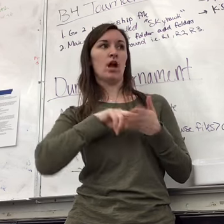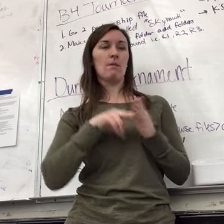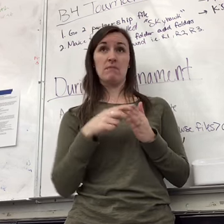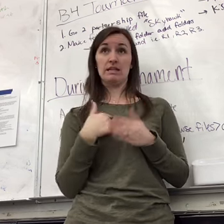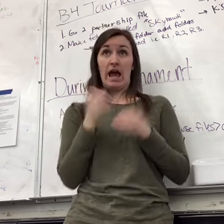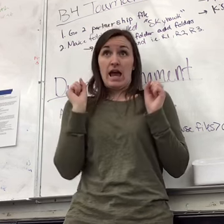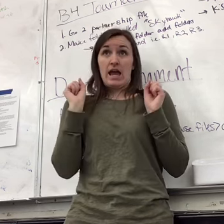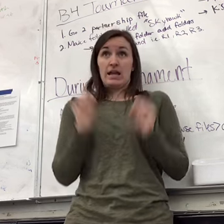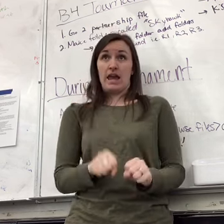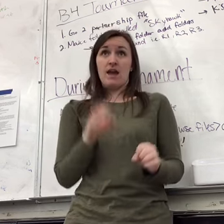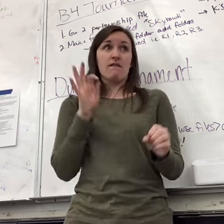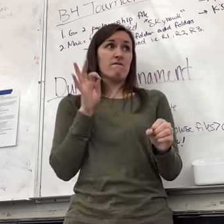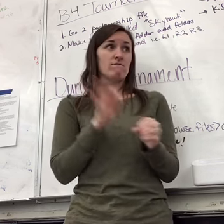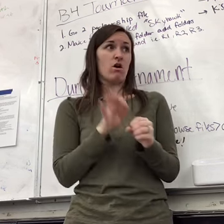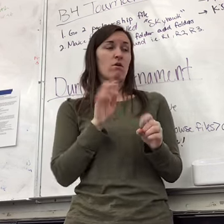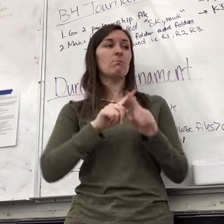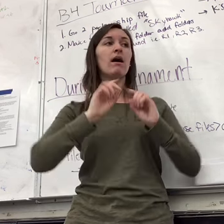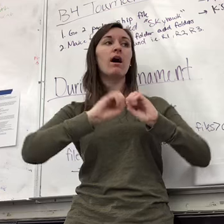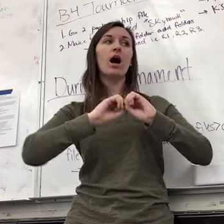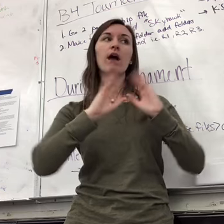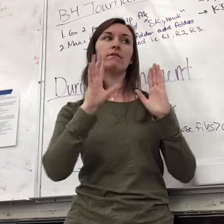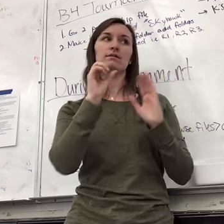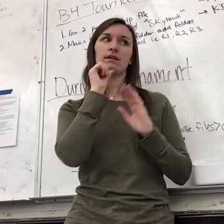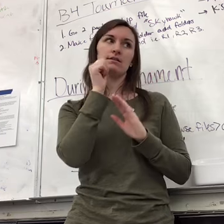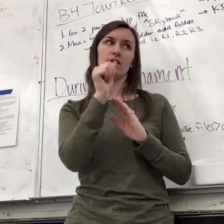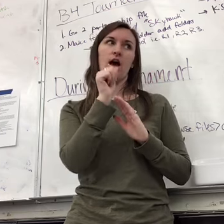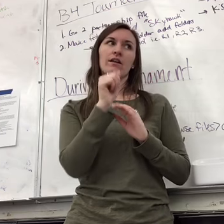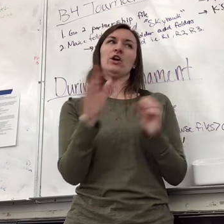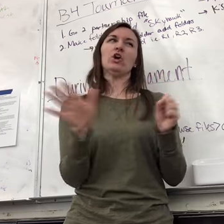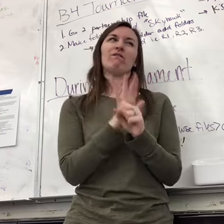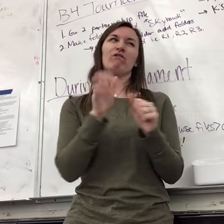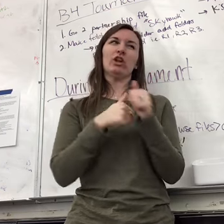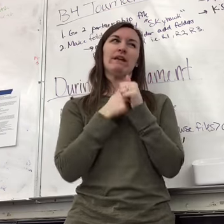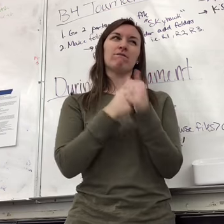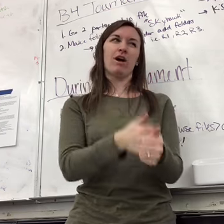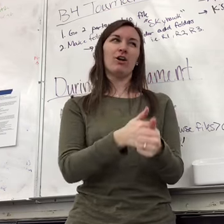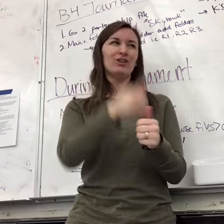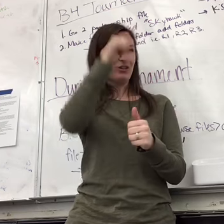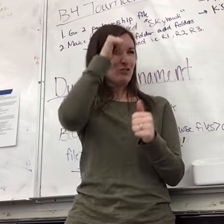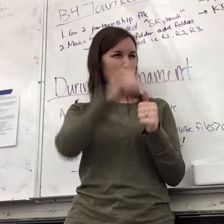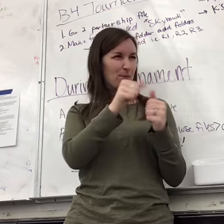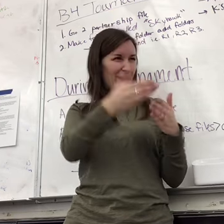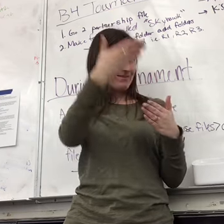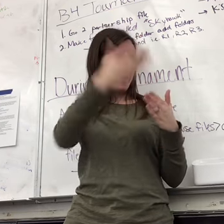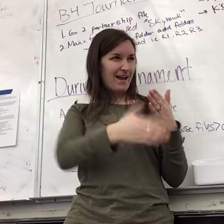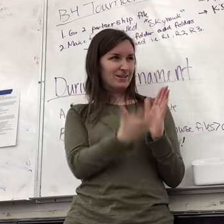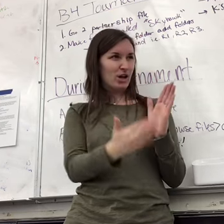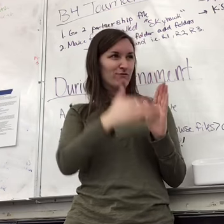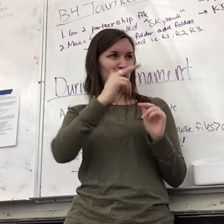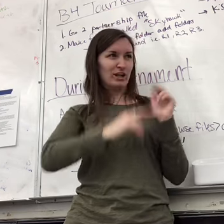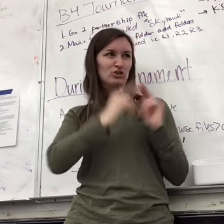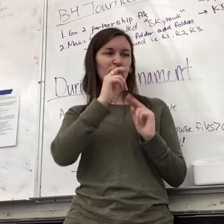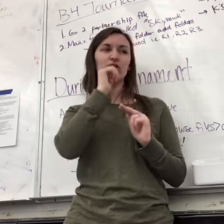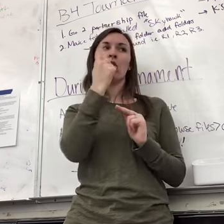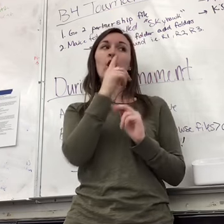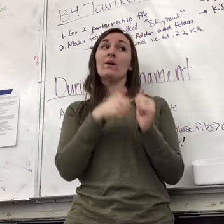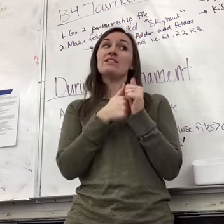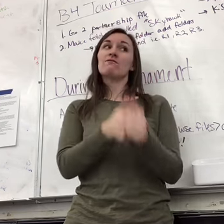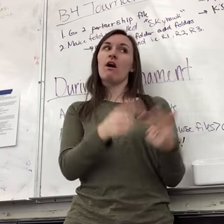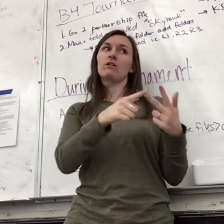obviously it's not going to be as upheld, especially following the end of Reconstruction. So know the difference between those three. Other